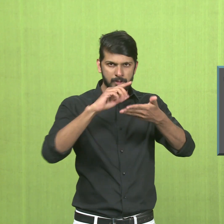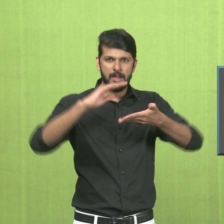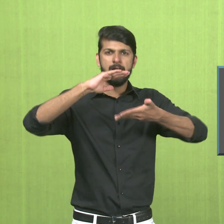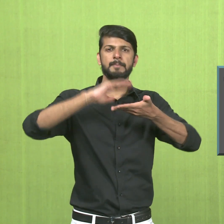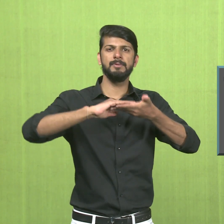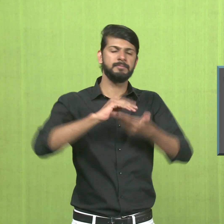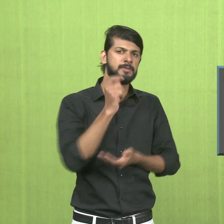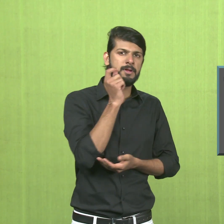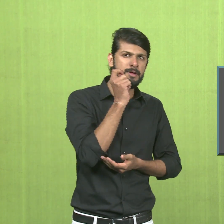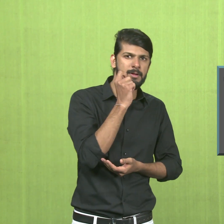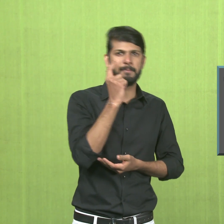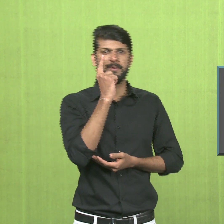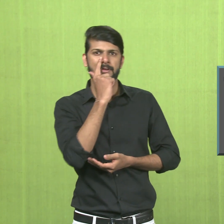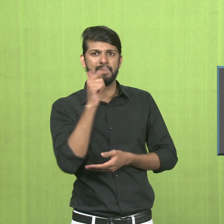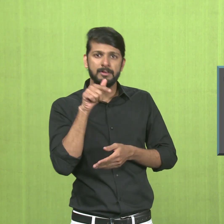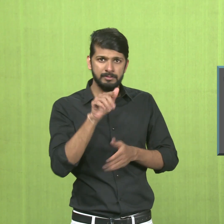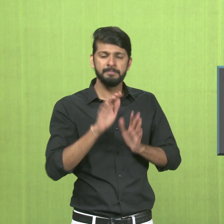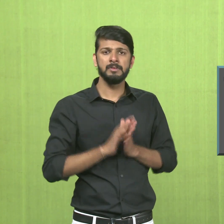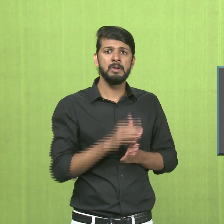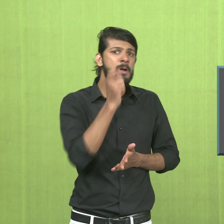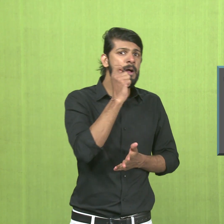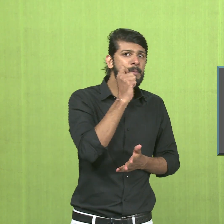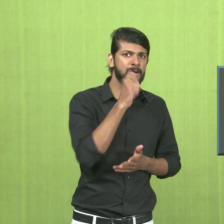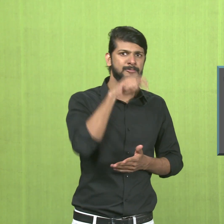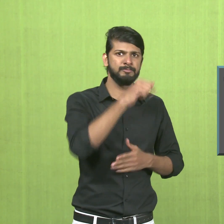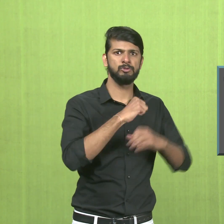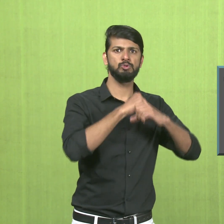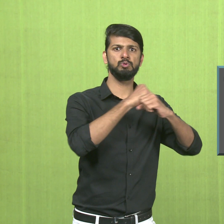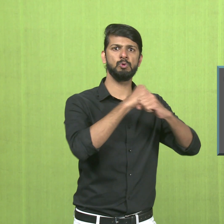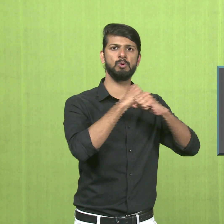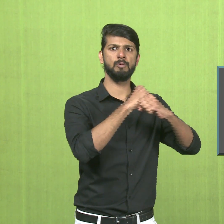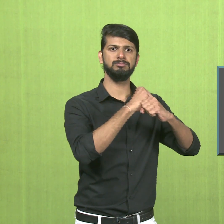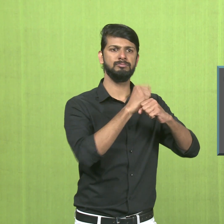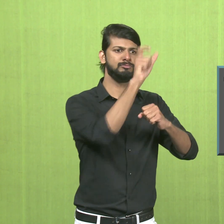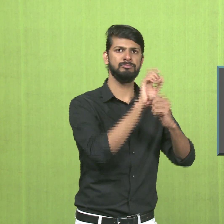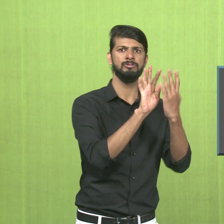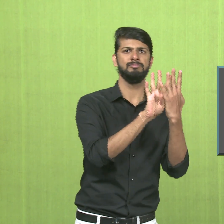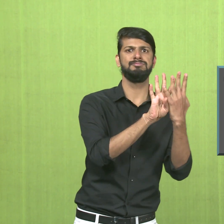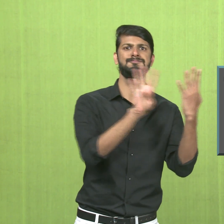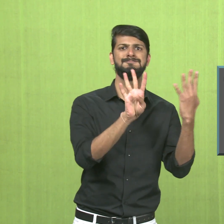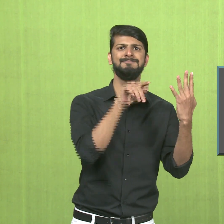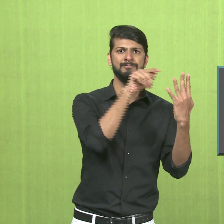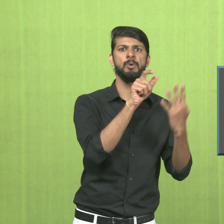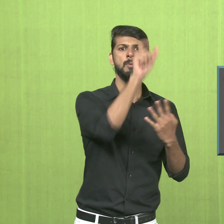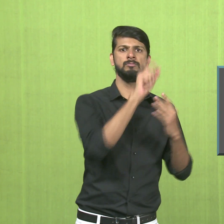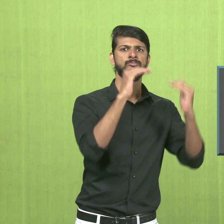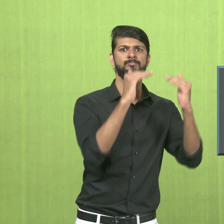Next to the chalk, all around, the scenes and the activities include: first, the bridegroom riding a